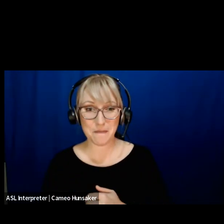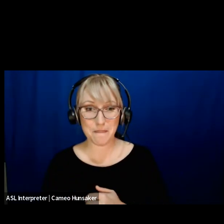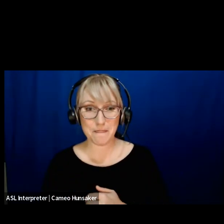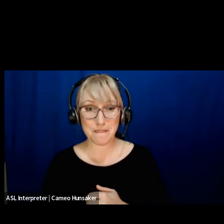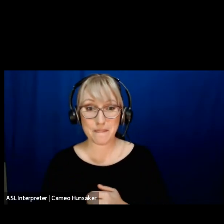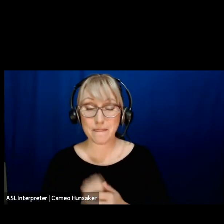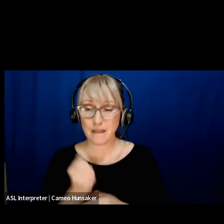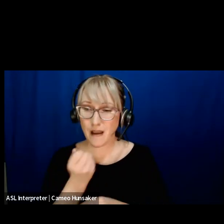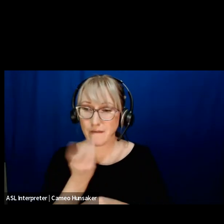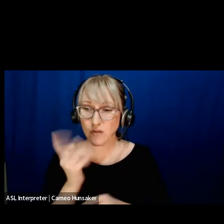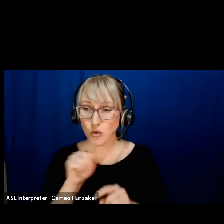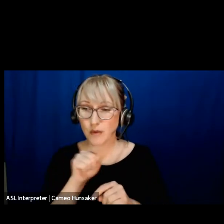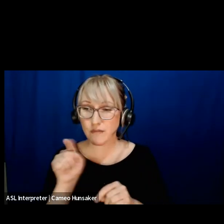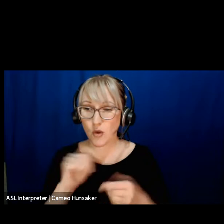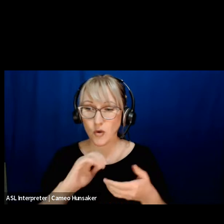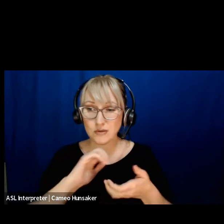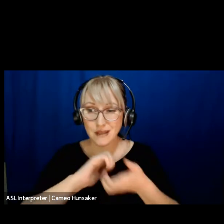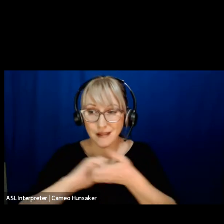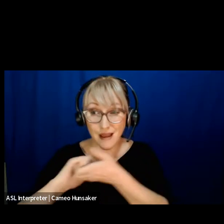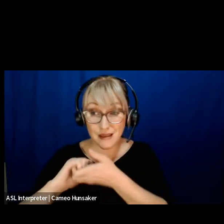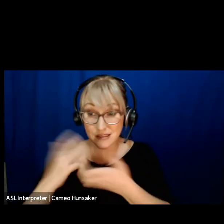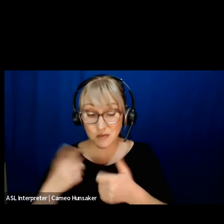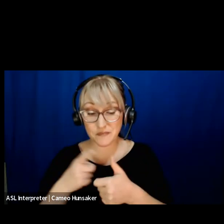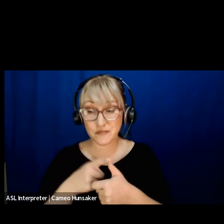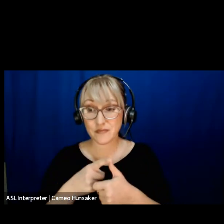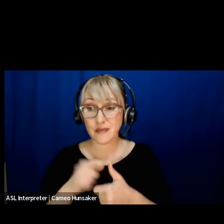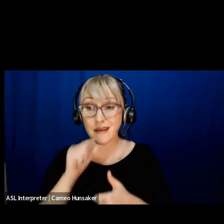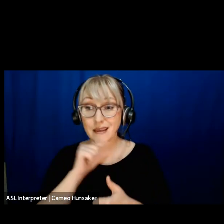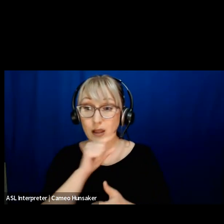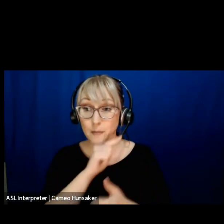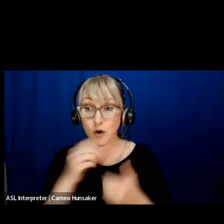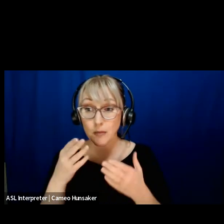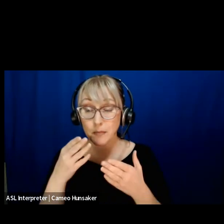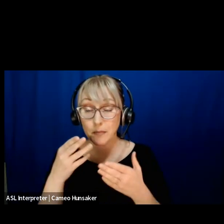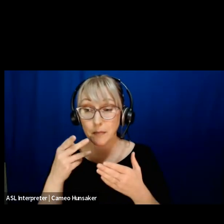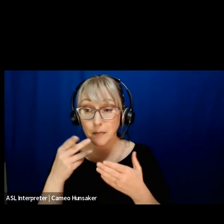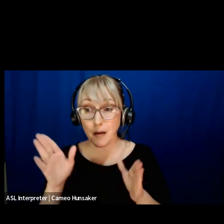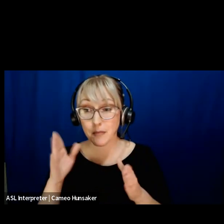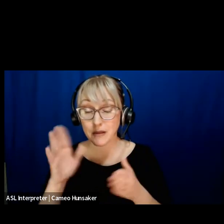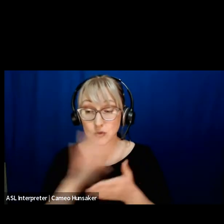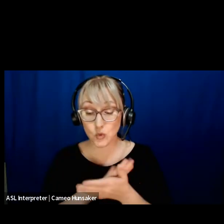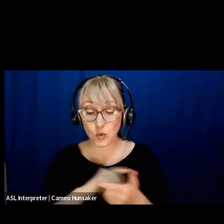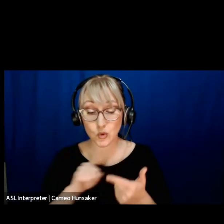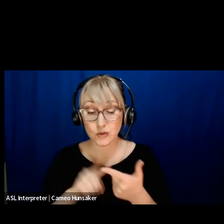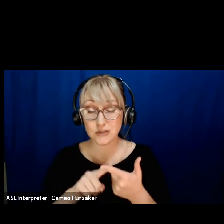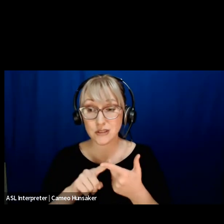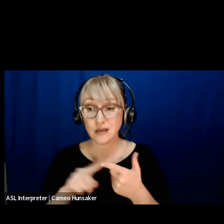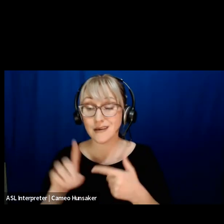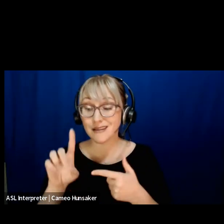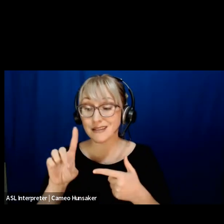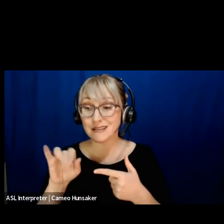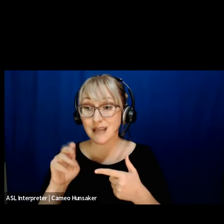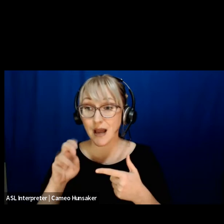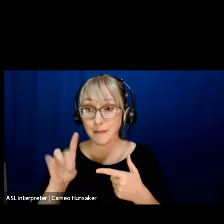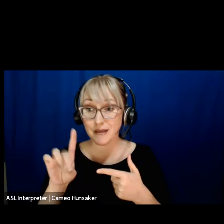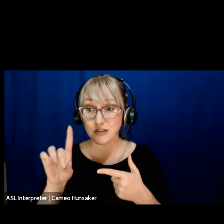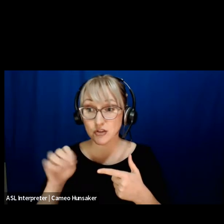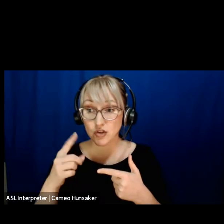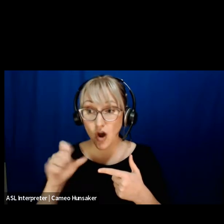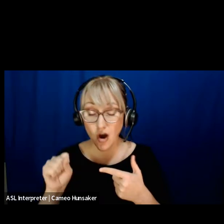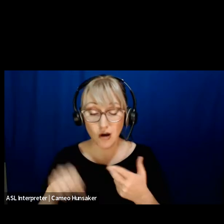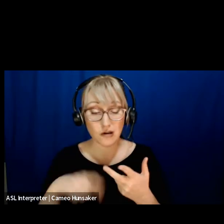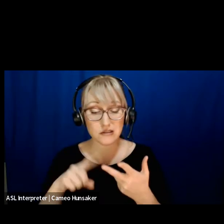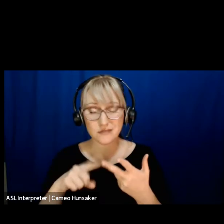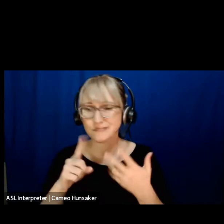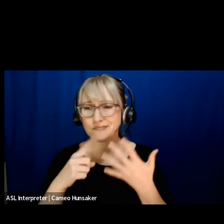alliances with Gilbert Public Schools, Diamond Dogs, the Arizona,